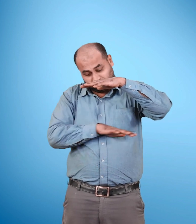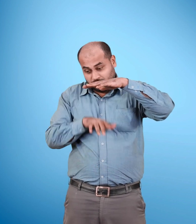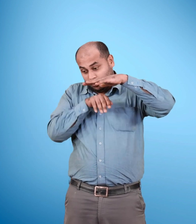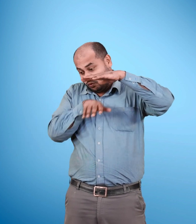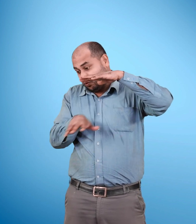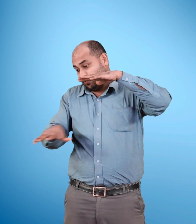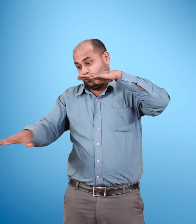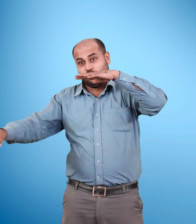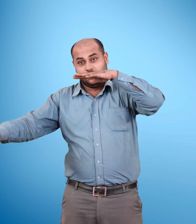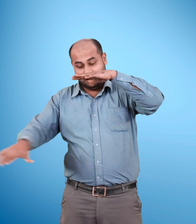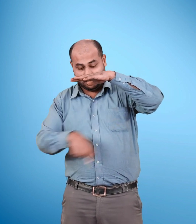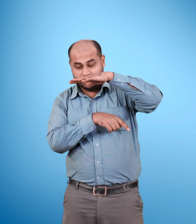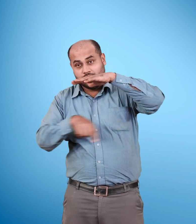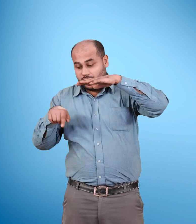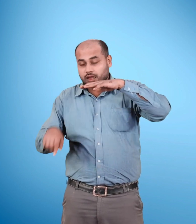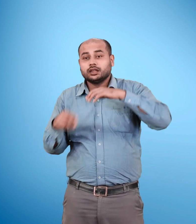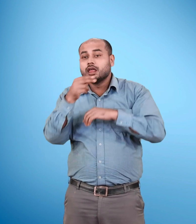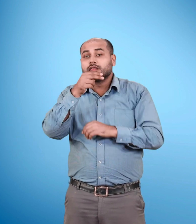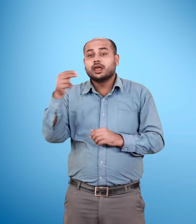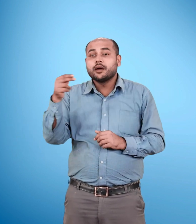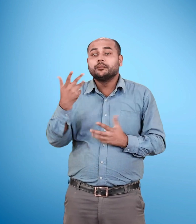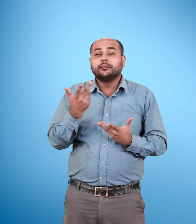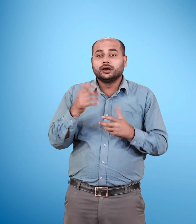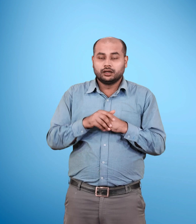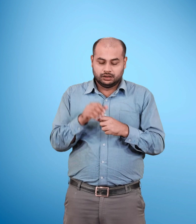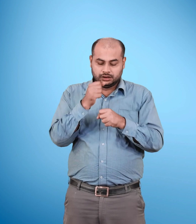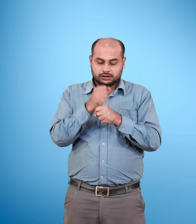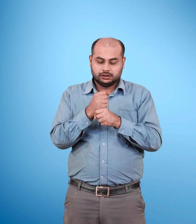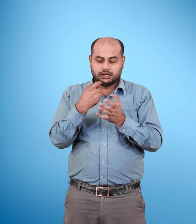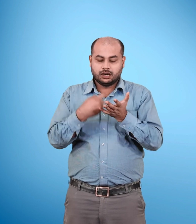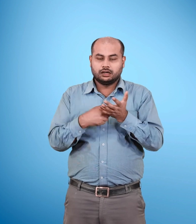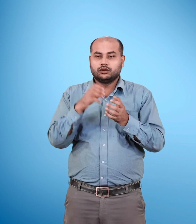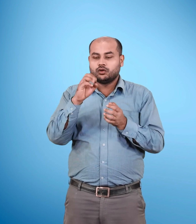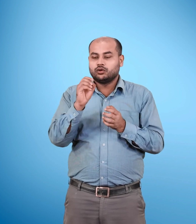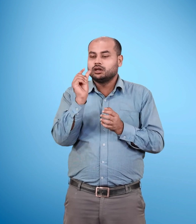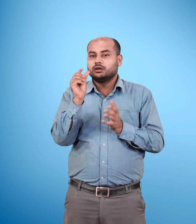Most of this water becomes available to us as groundwater.